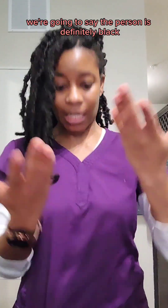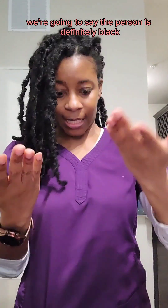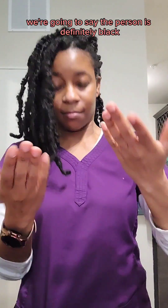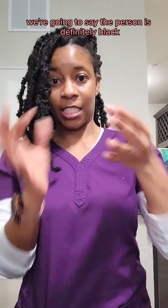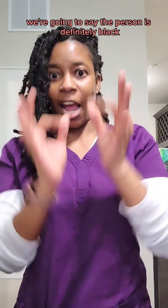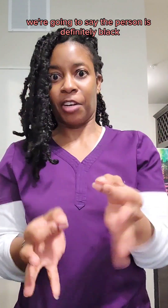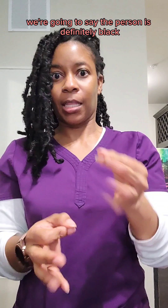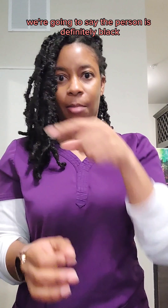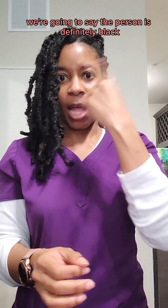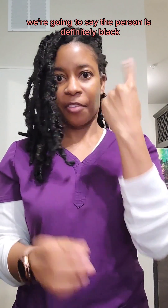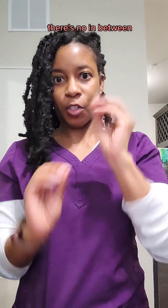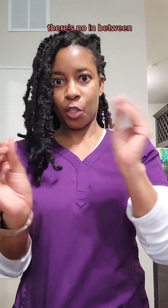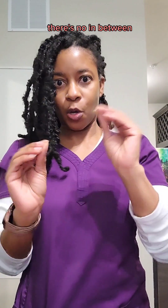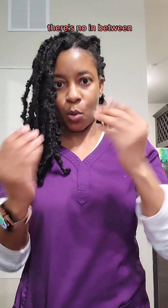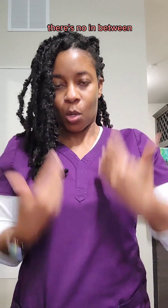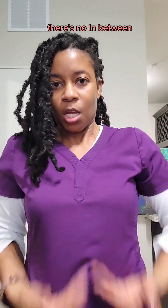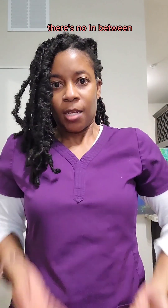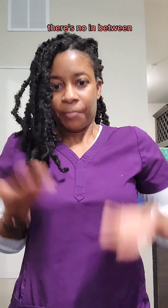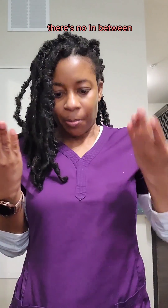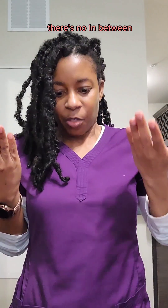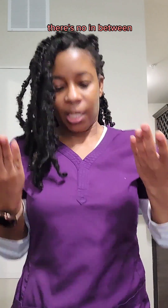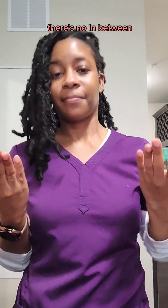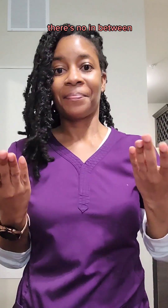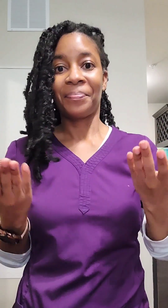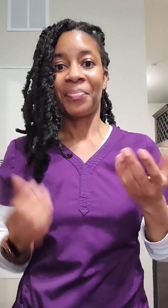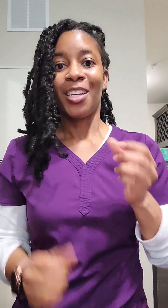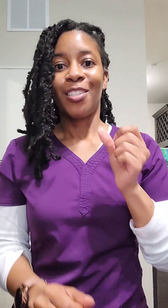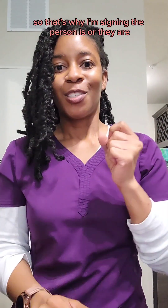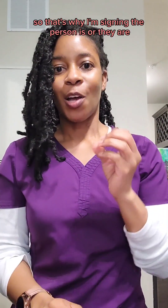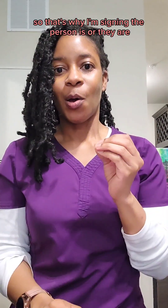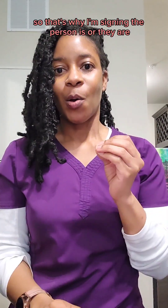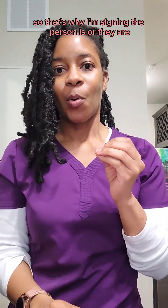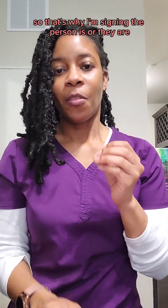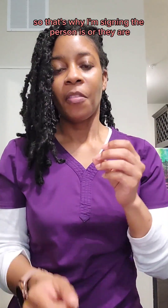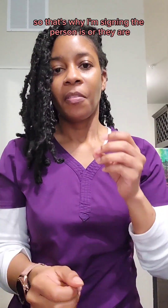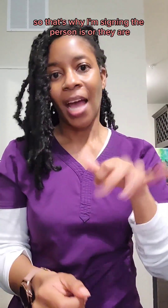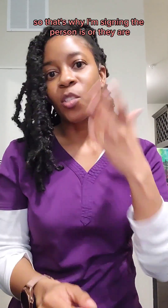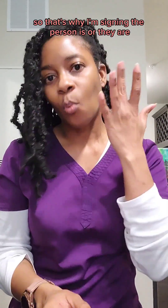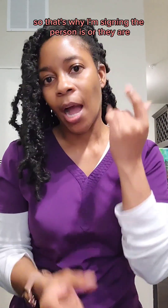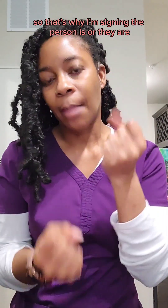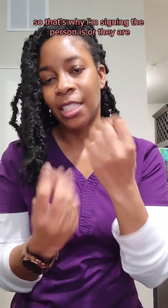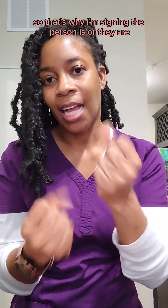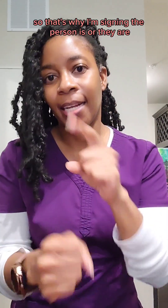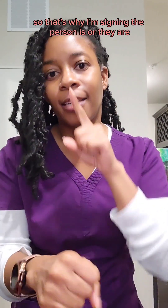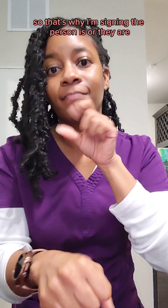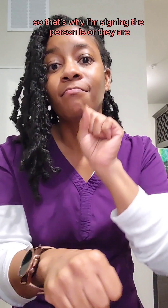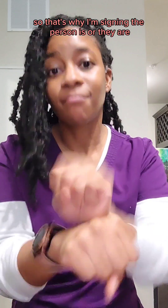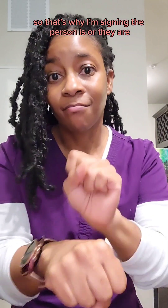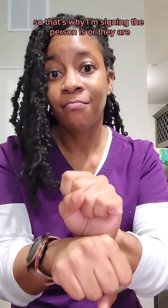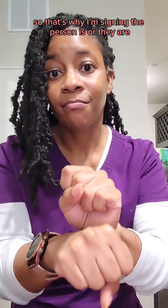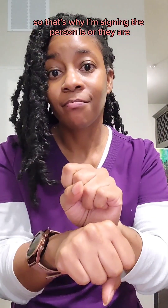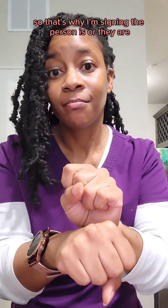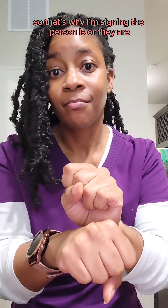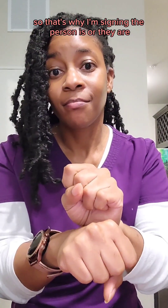is definitely black. There's no in between. So that's why I'm signing